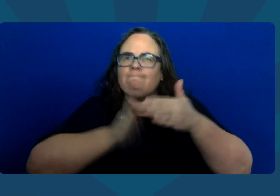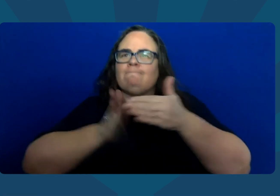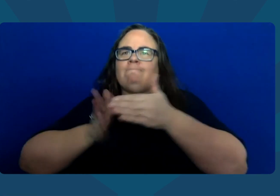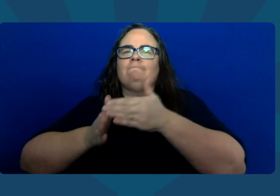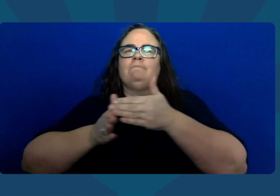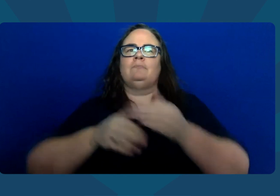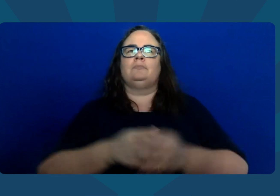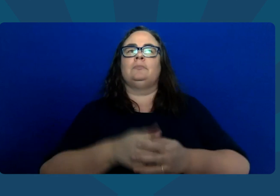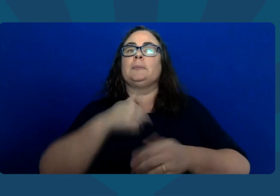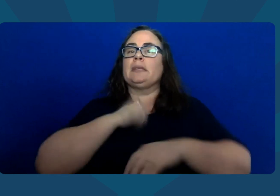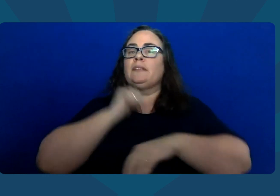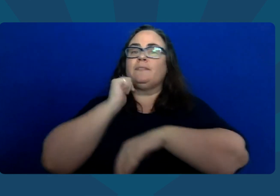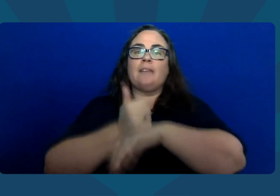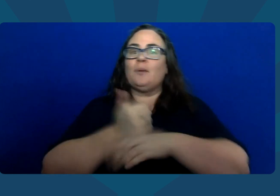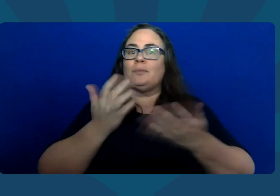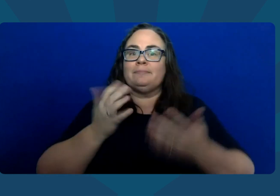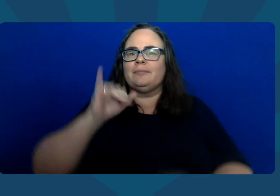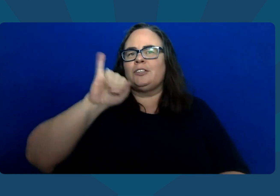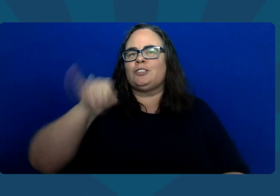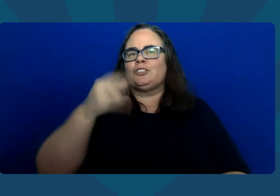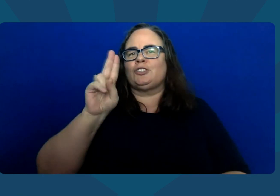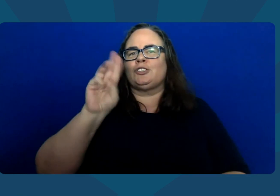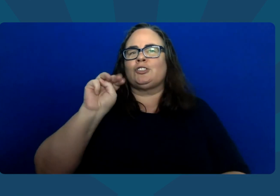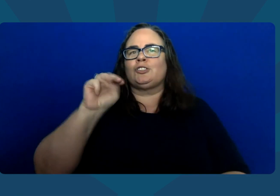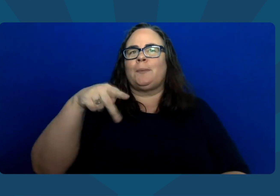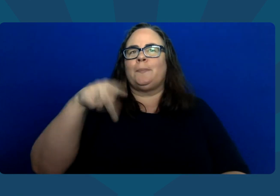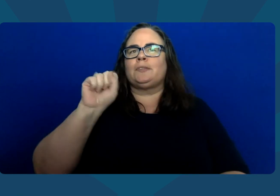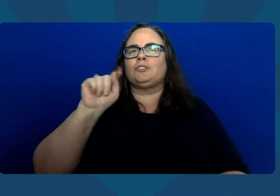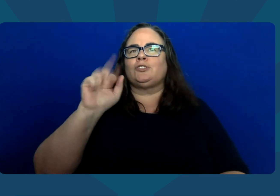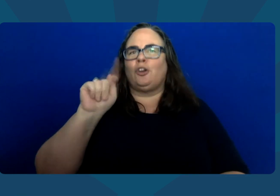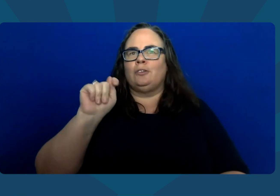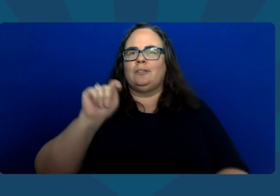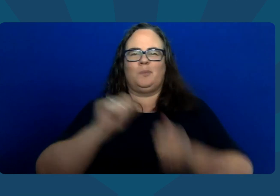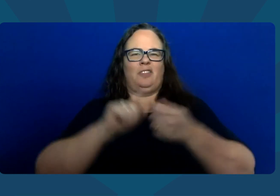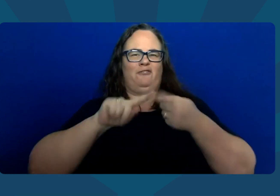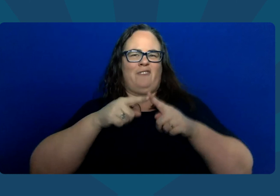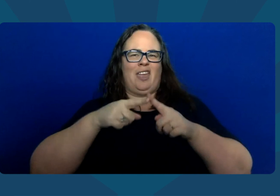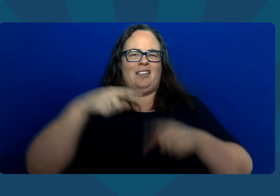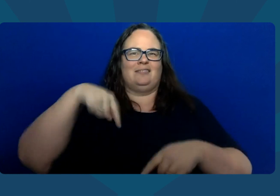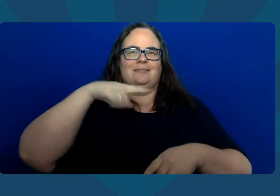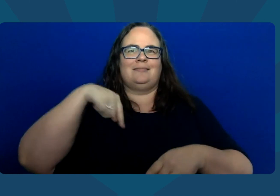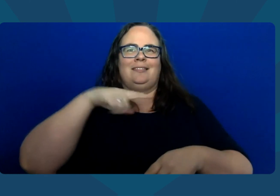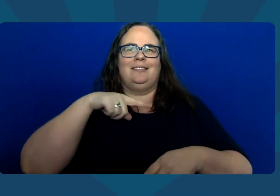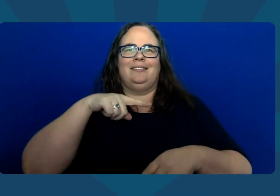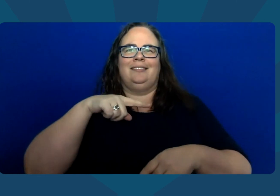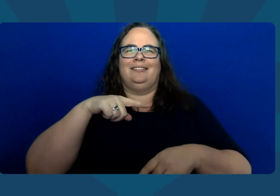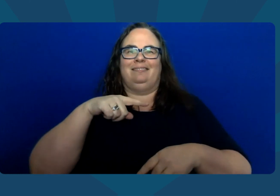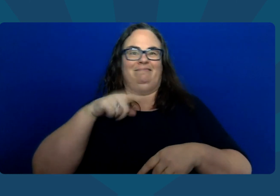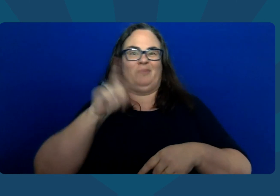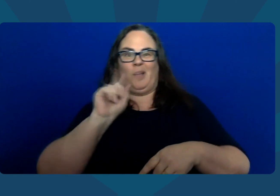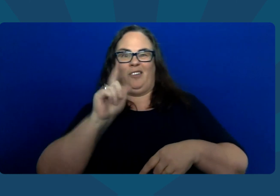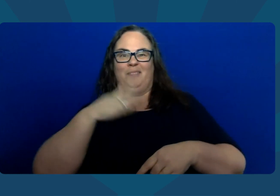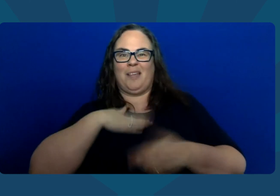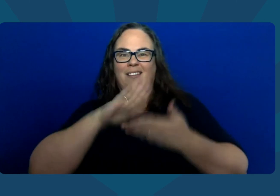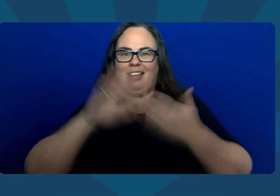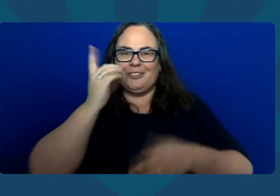bring people together to get things done. I founded Jumpstart with a group of friends out of my